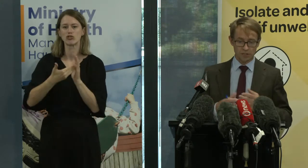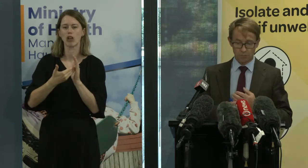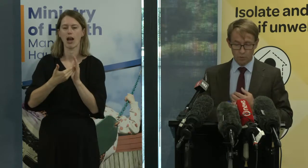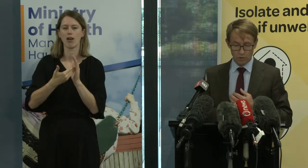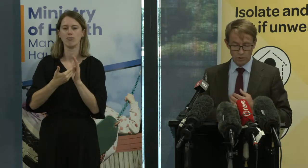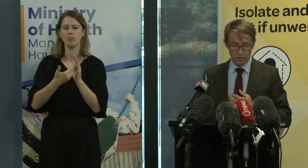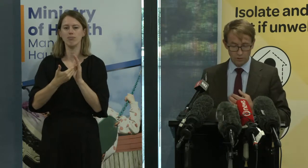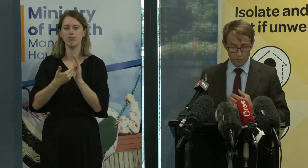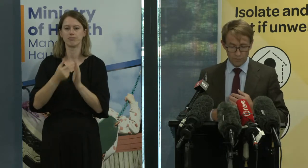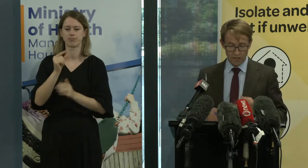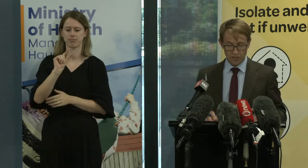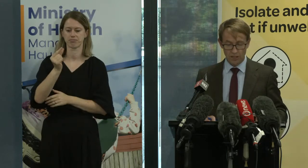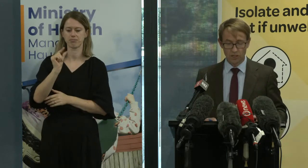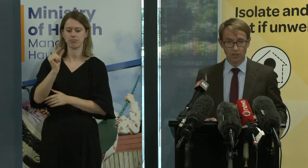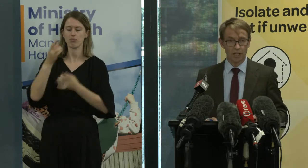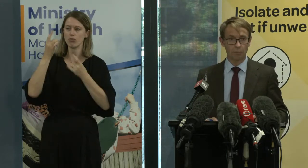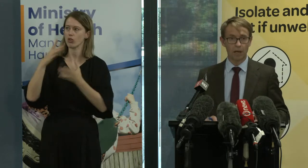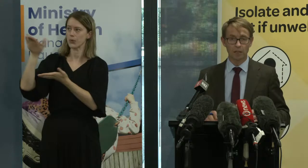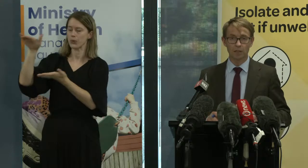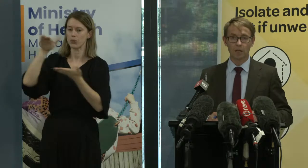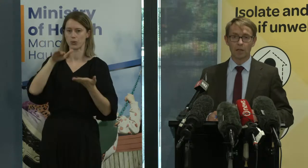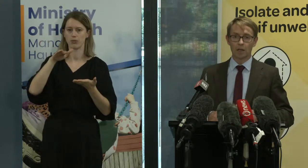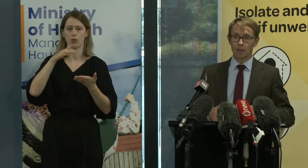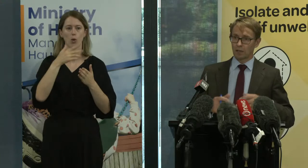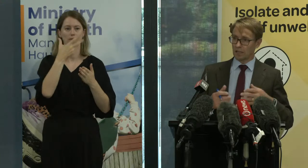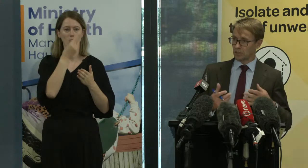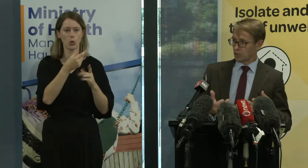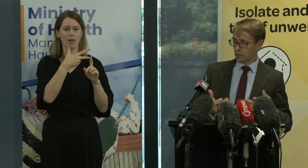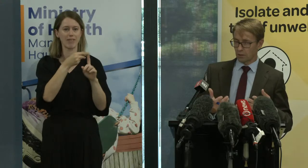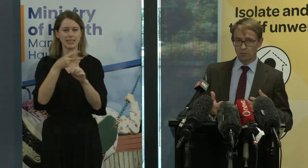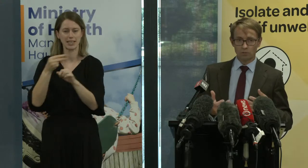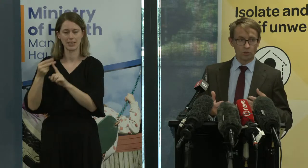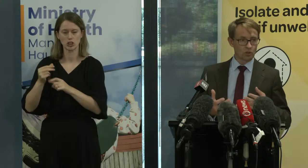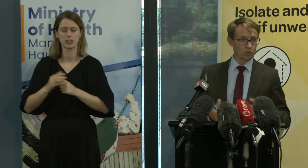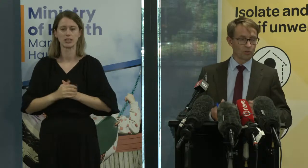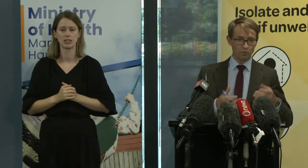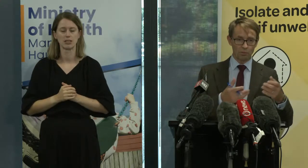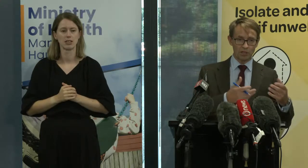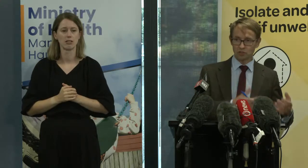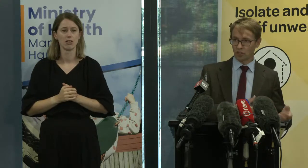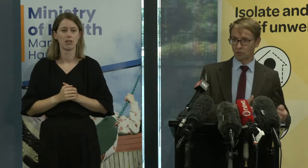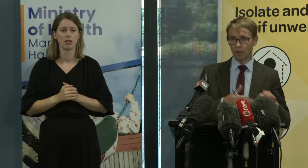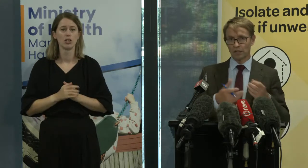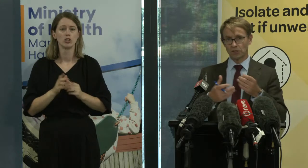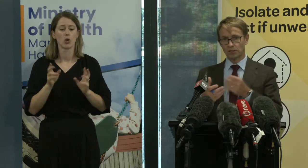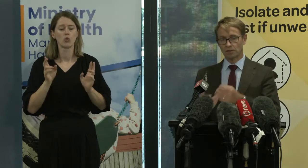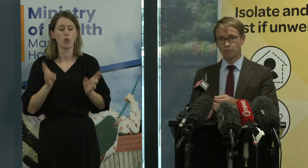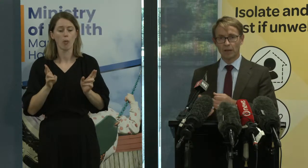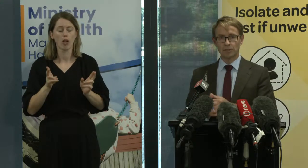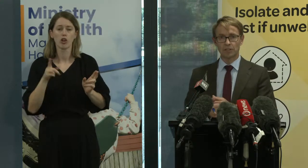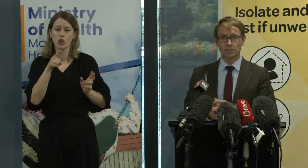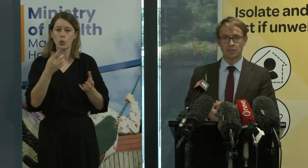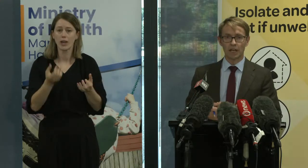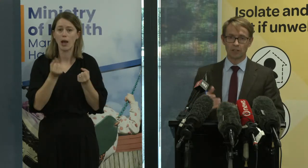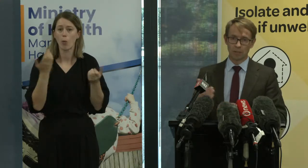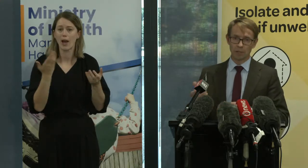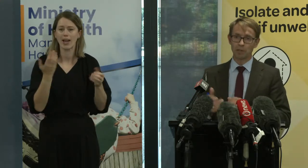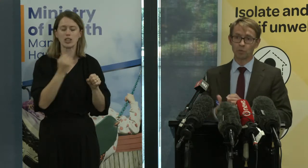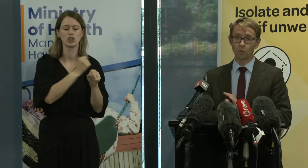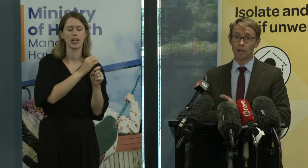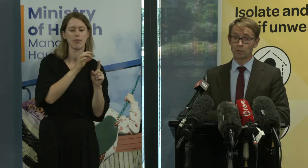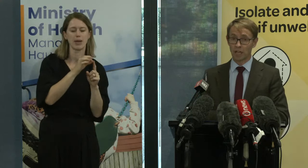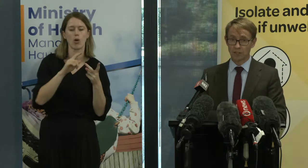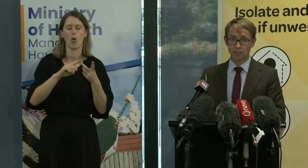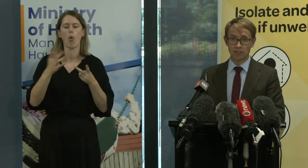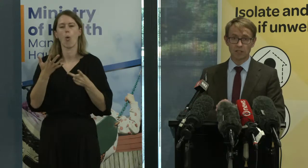this year to support the flu vaccination campaign. As usual, that will be at general practice and at pharmacies, and many